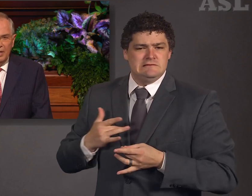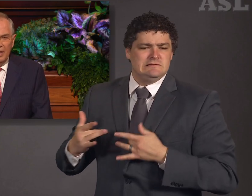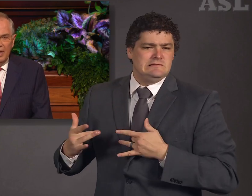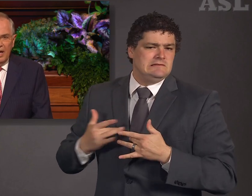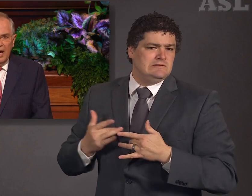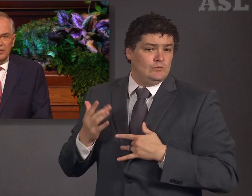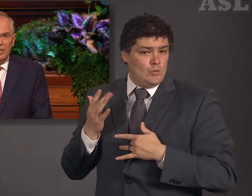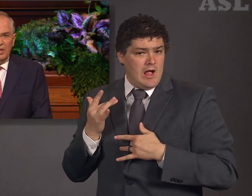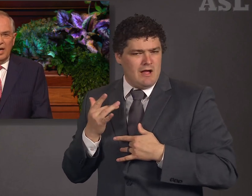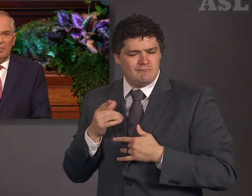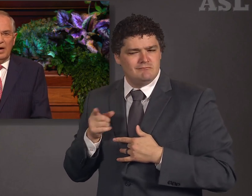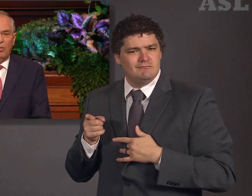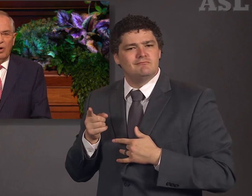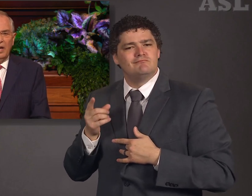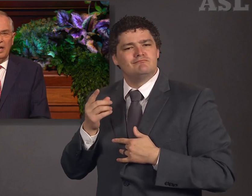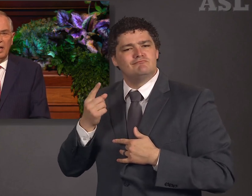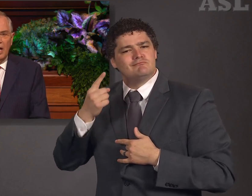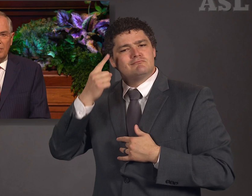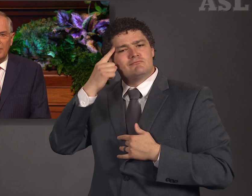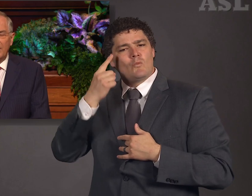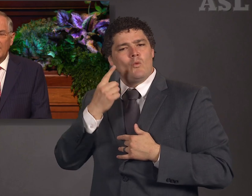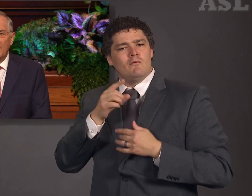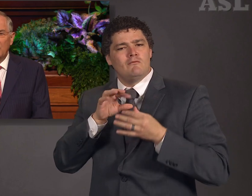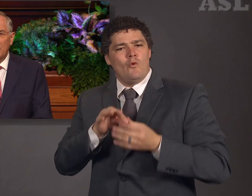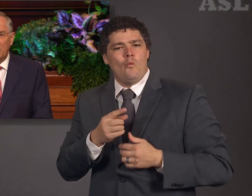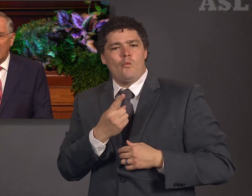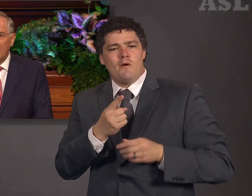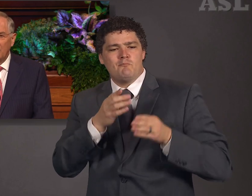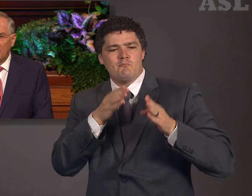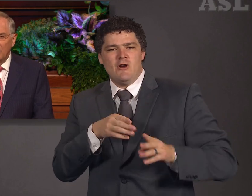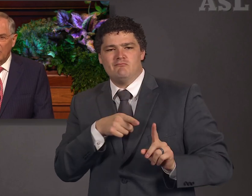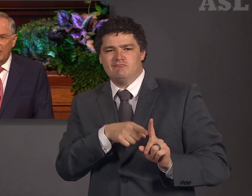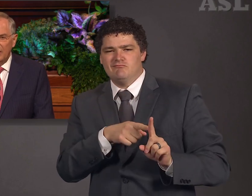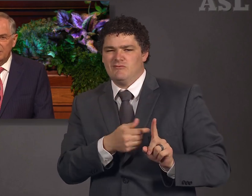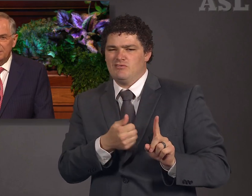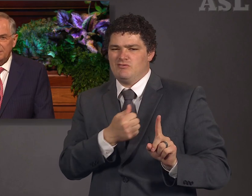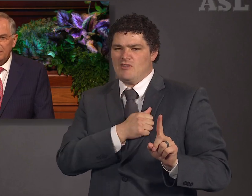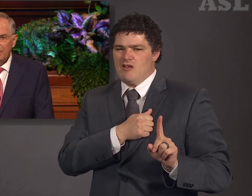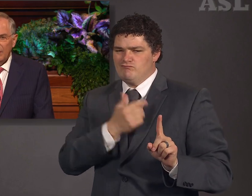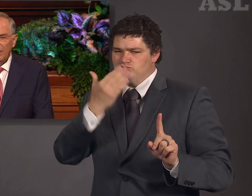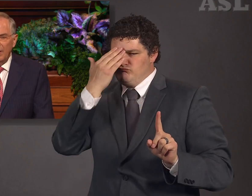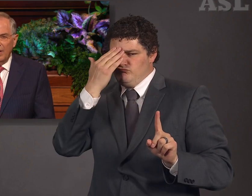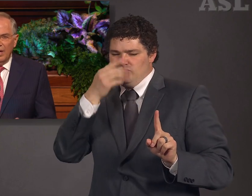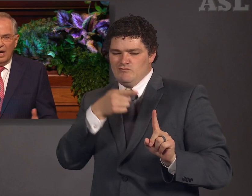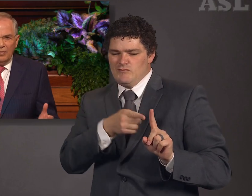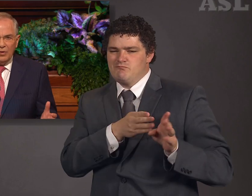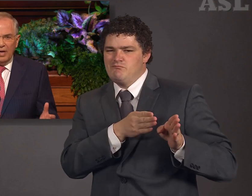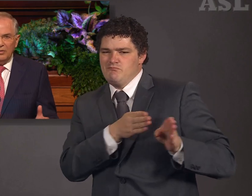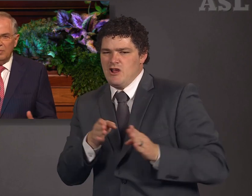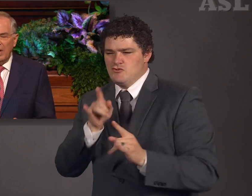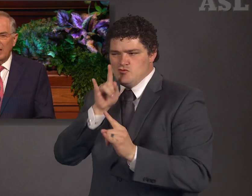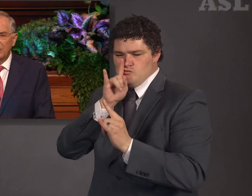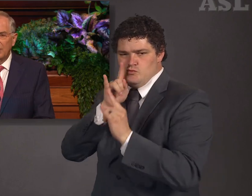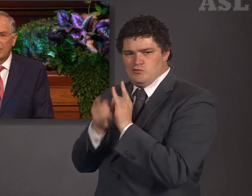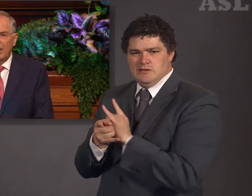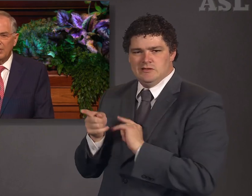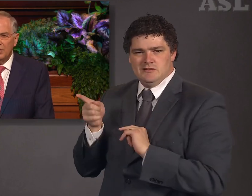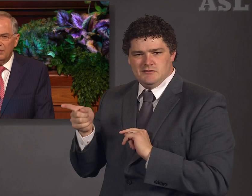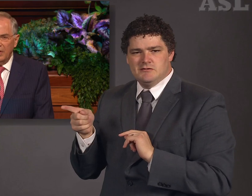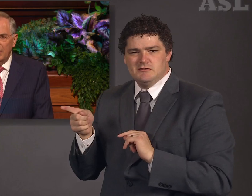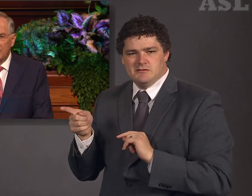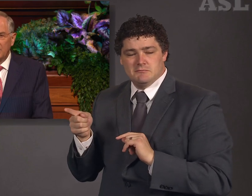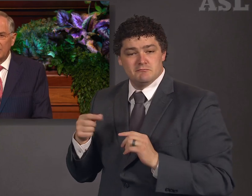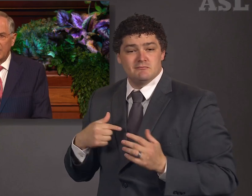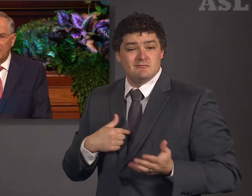spirit as he thought about one he loved preparing to betray him. I've tried to imagine the thoughts